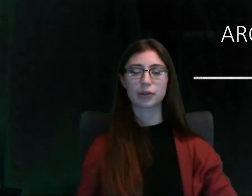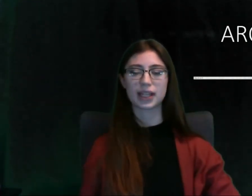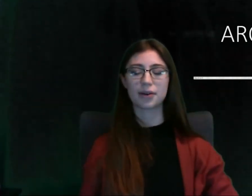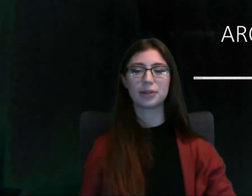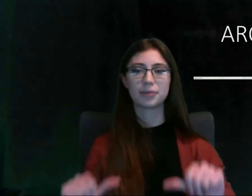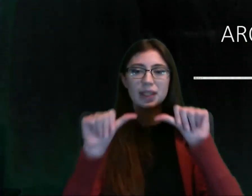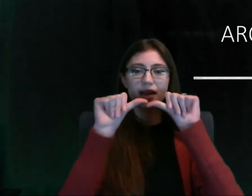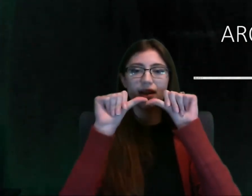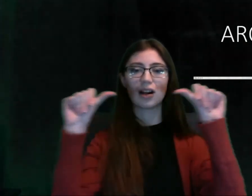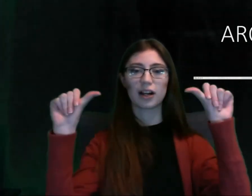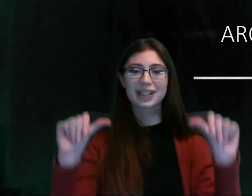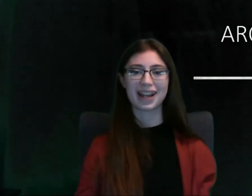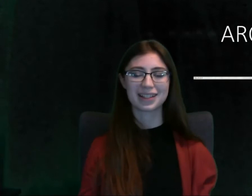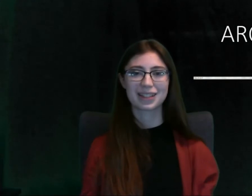down. Architect.